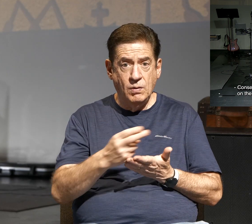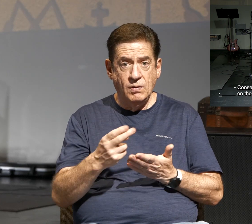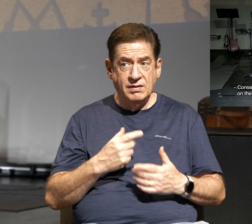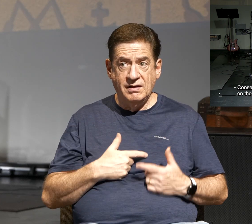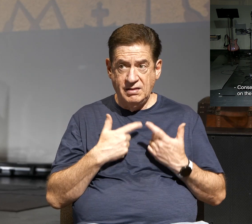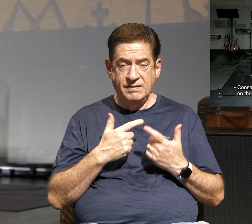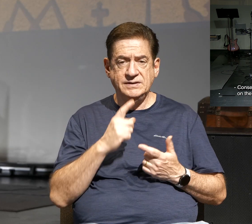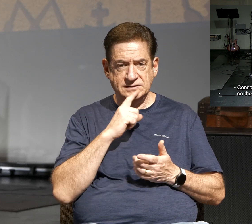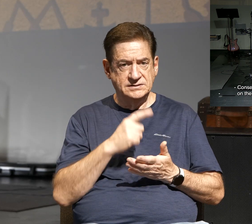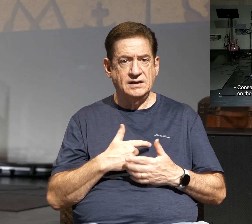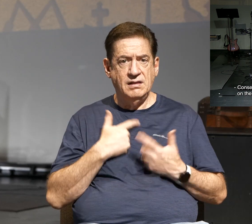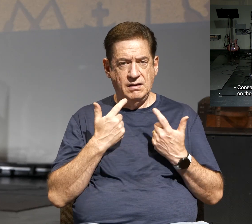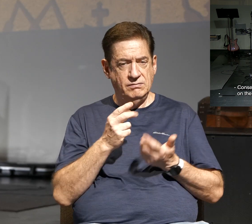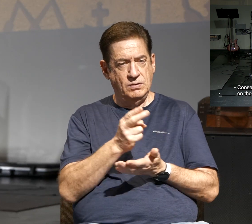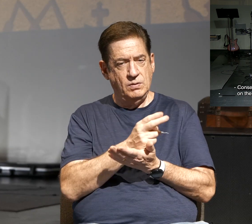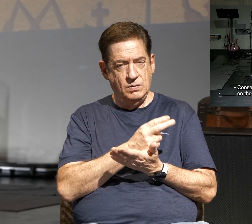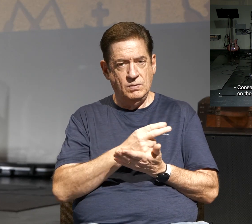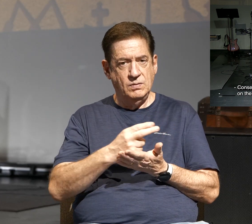a life